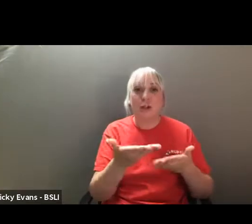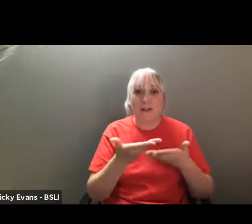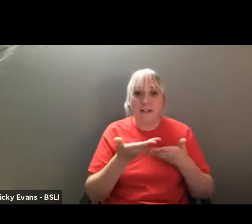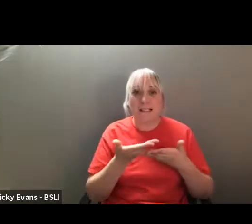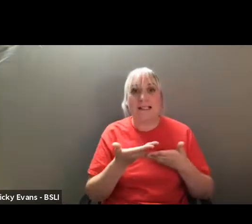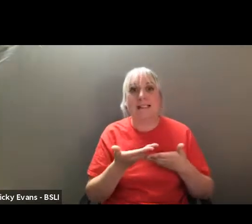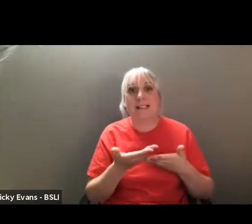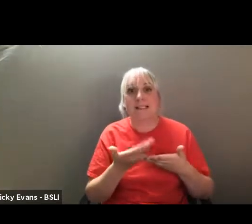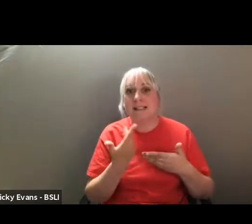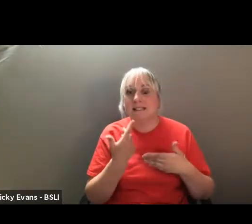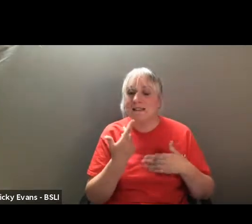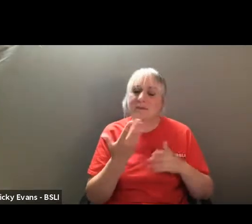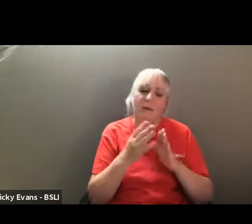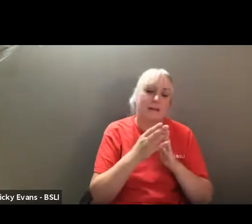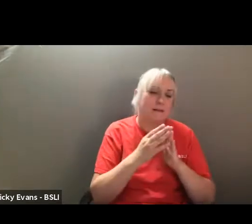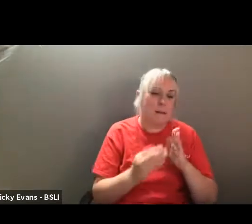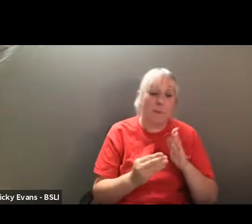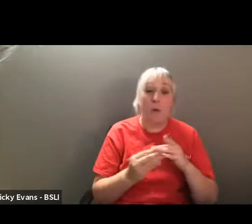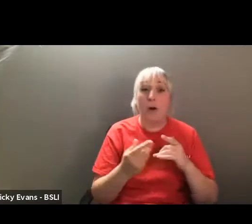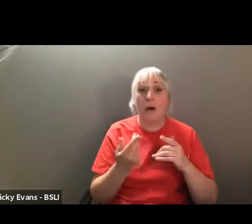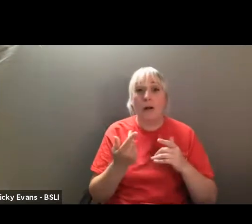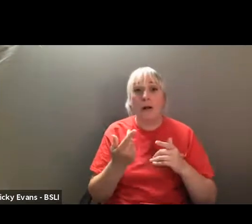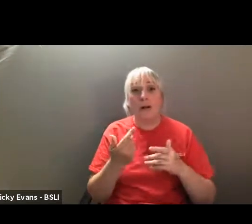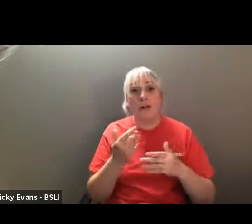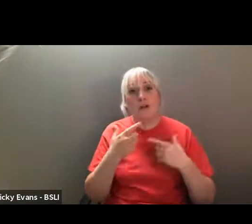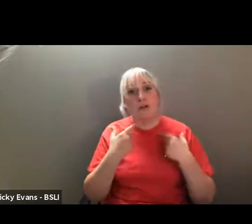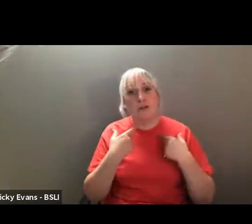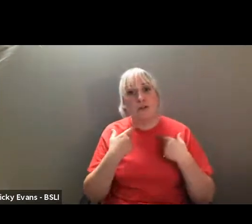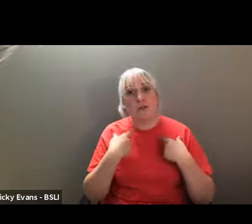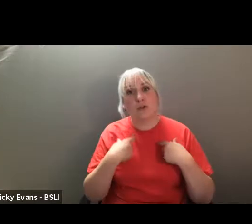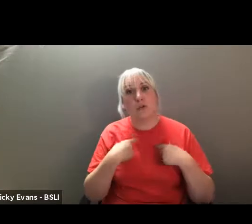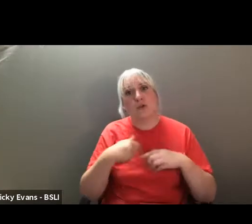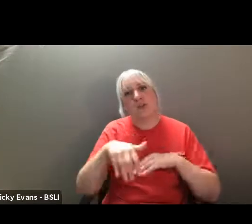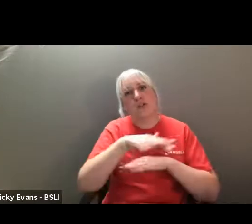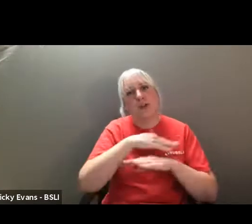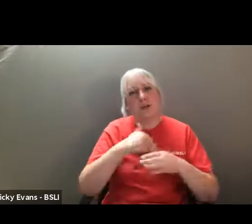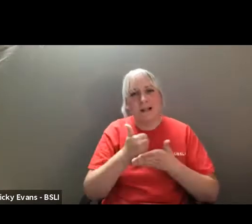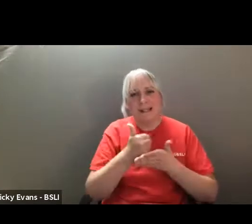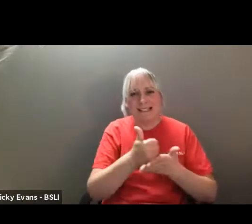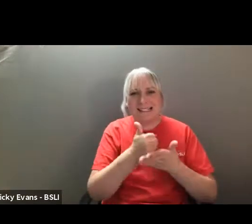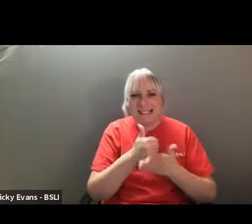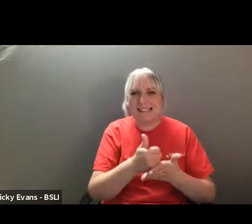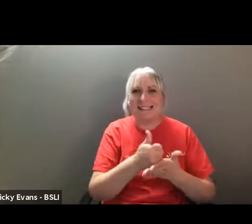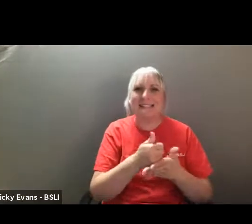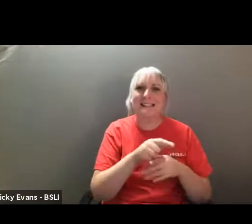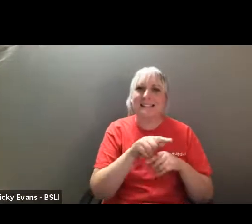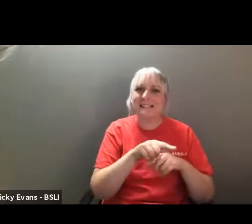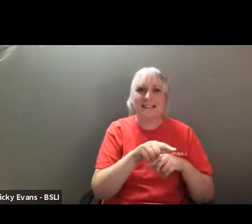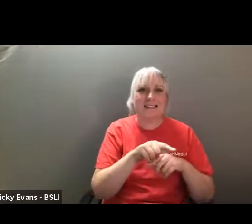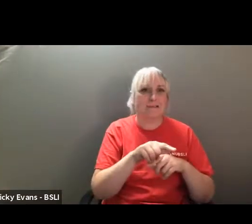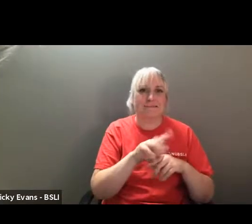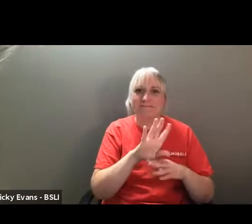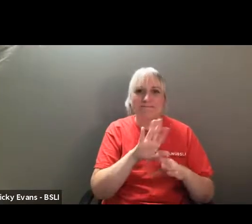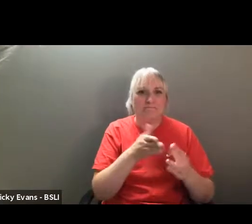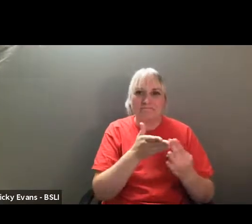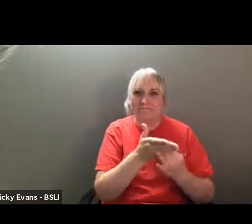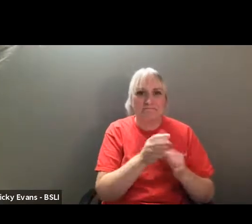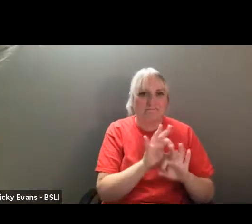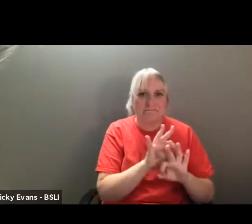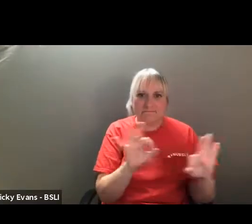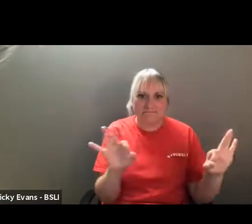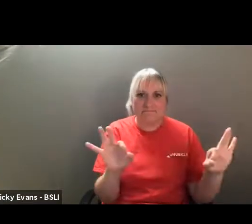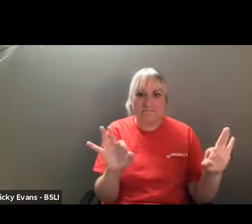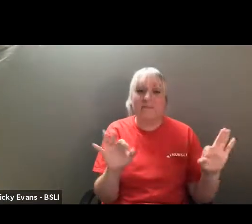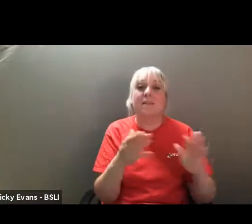are normally on social assistance programs, meaning that if people needed to navigate